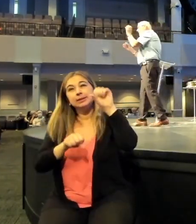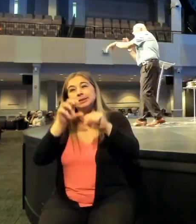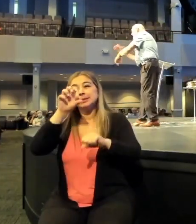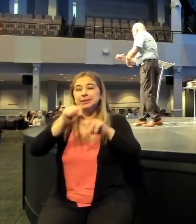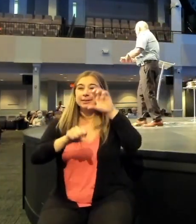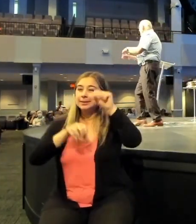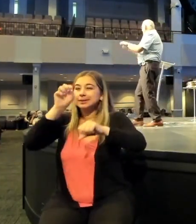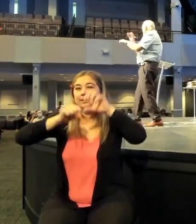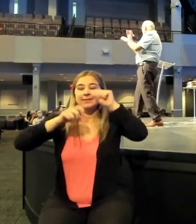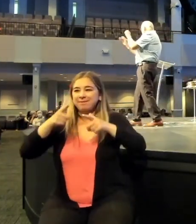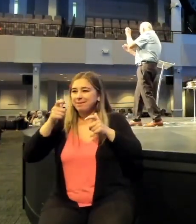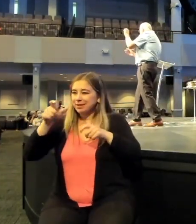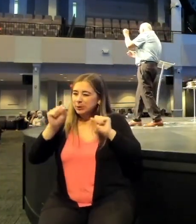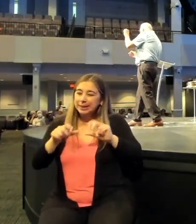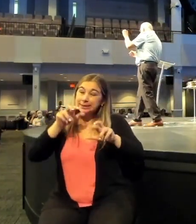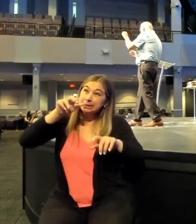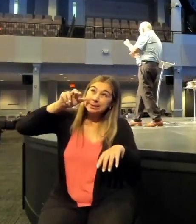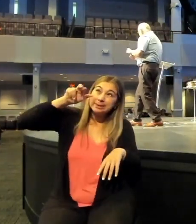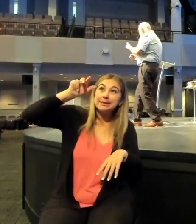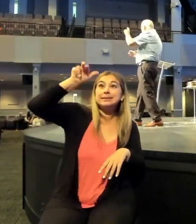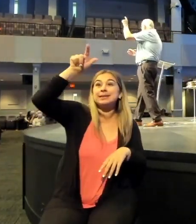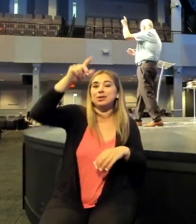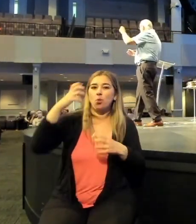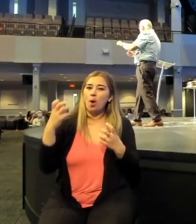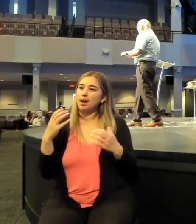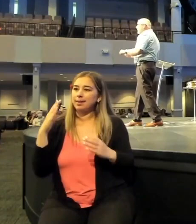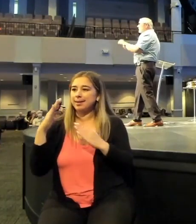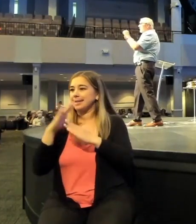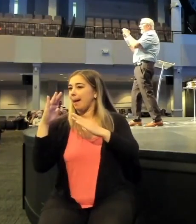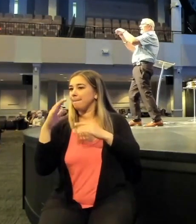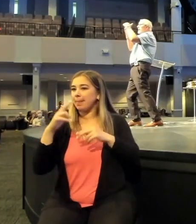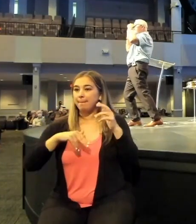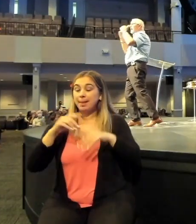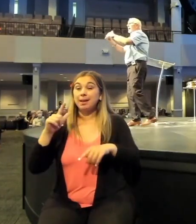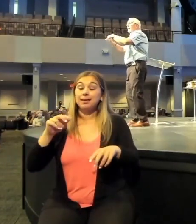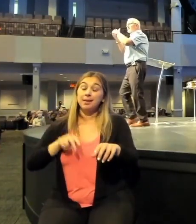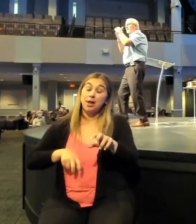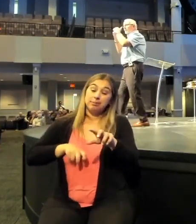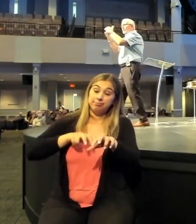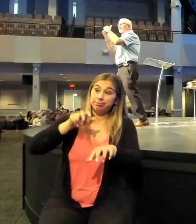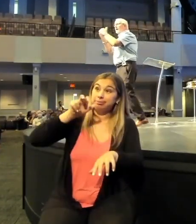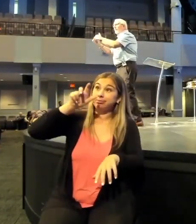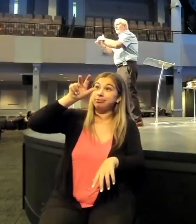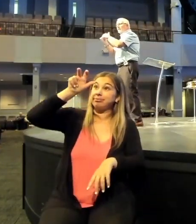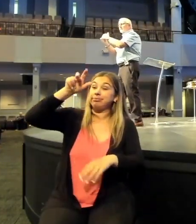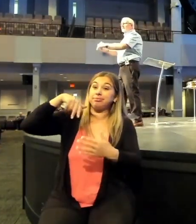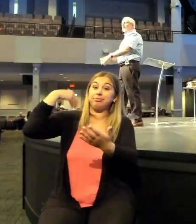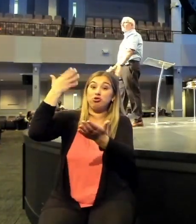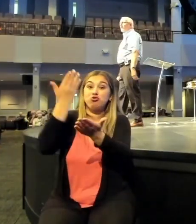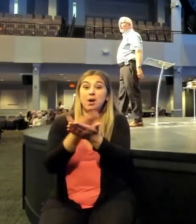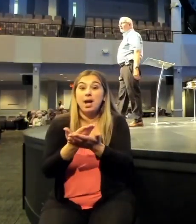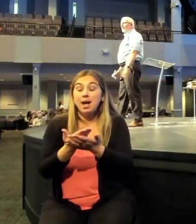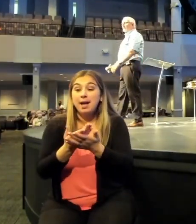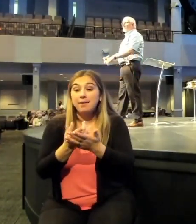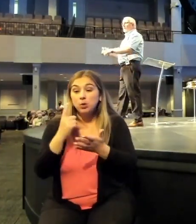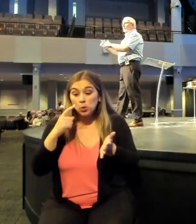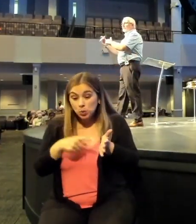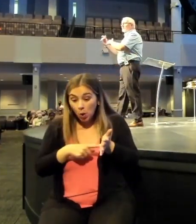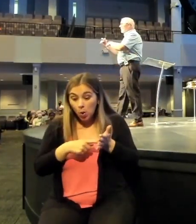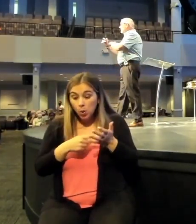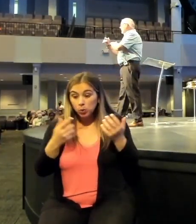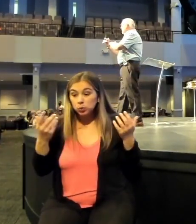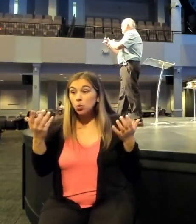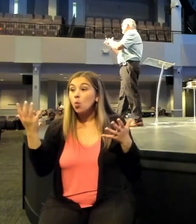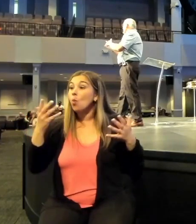ladder as furiously as you possibly could to get to the top. And you finally get to the rooftop and you discover that